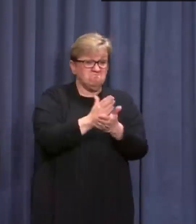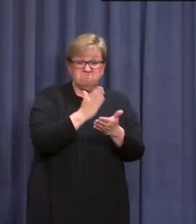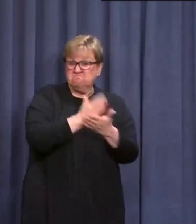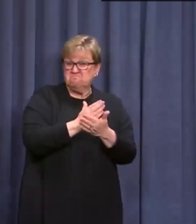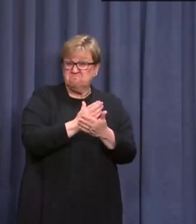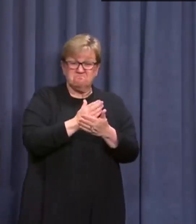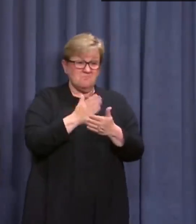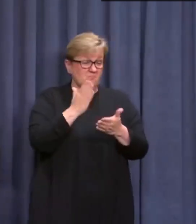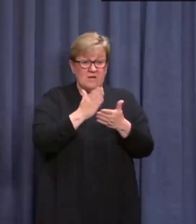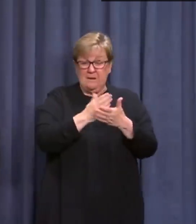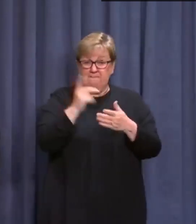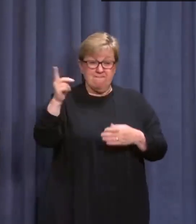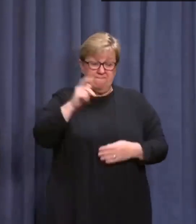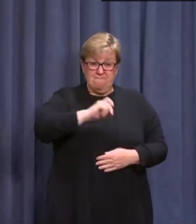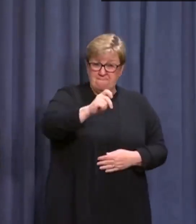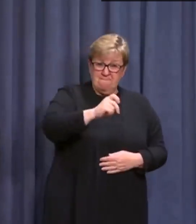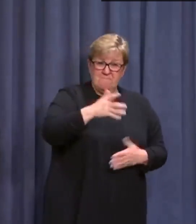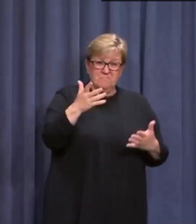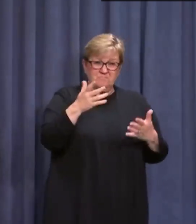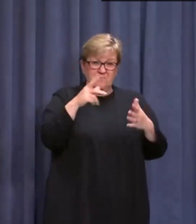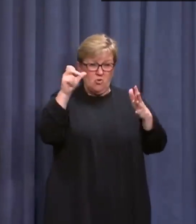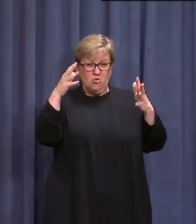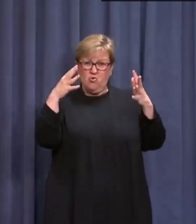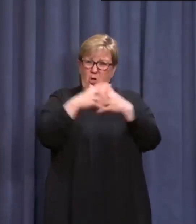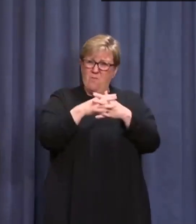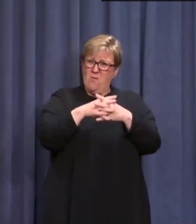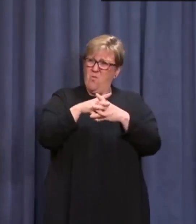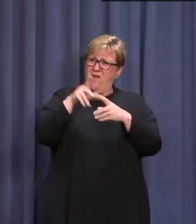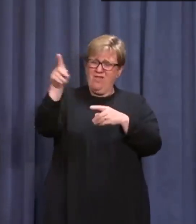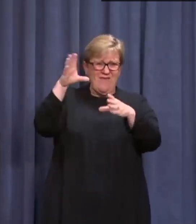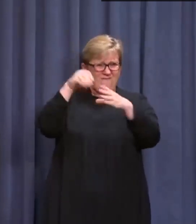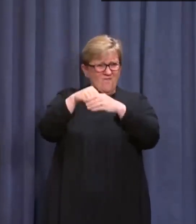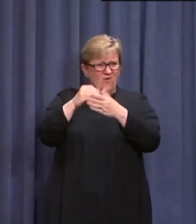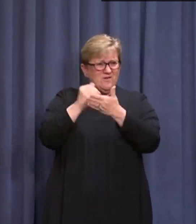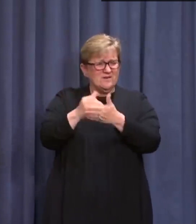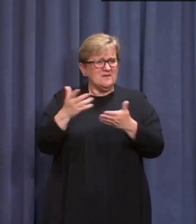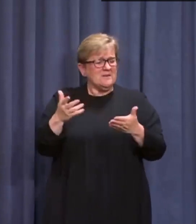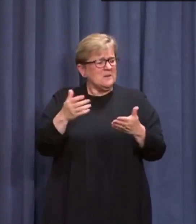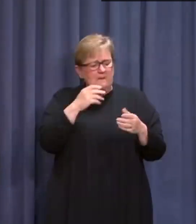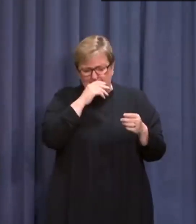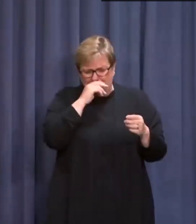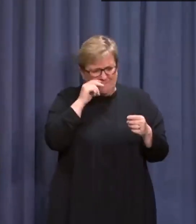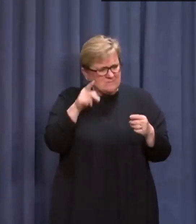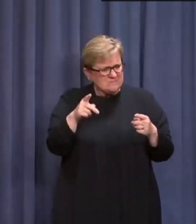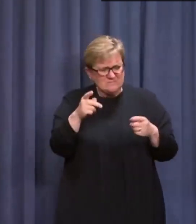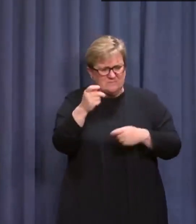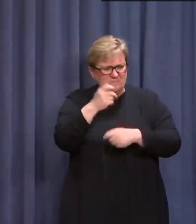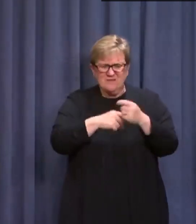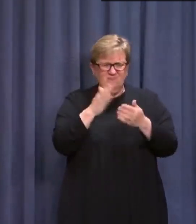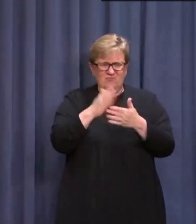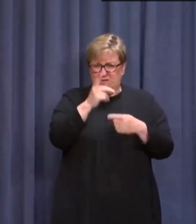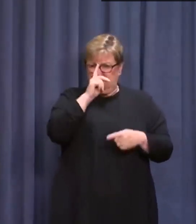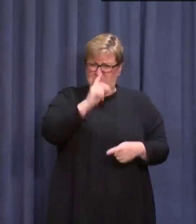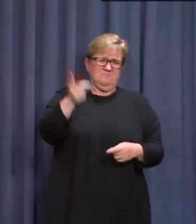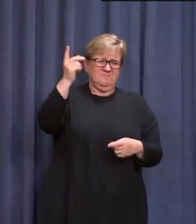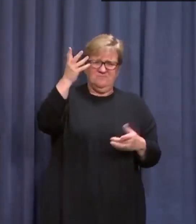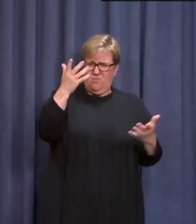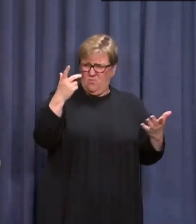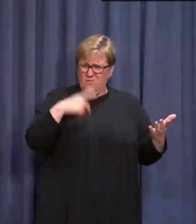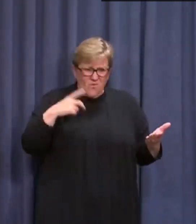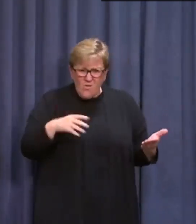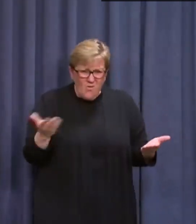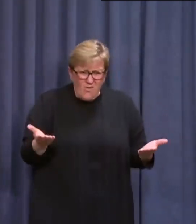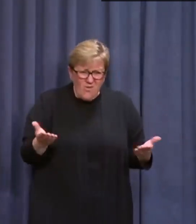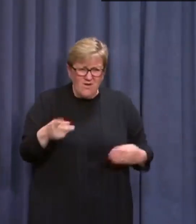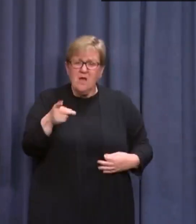the legal challenge, and especially the Commonwealth's involvement in it, has now become completely ridiculous.